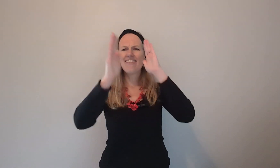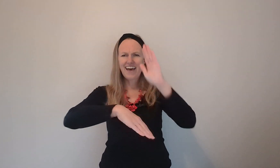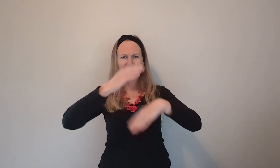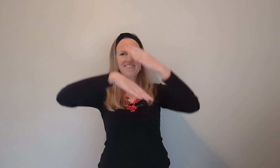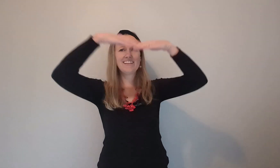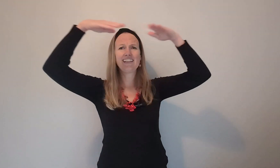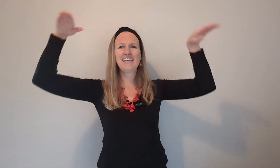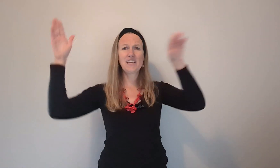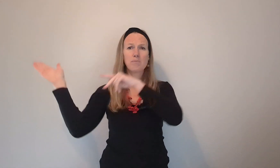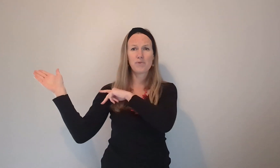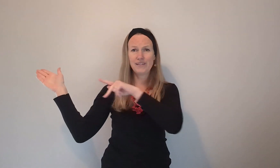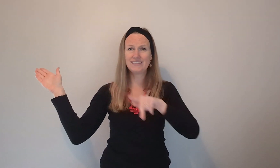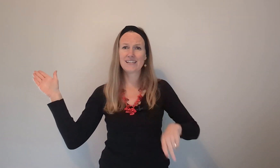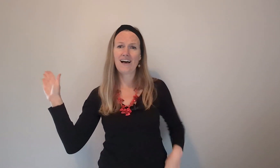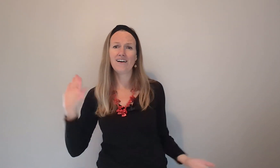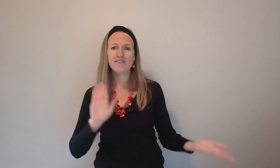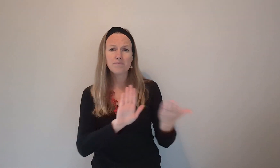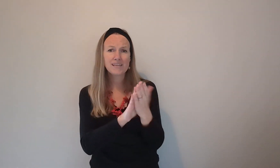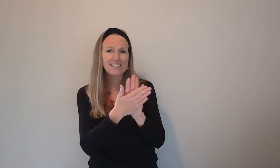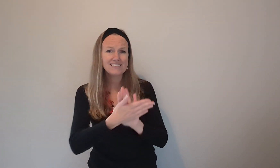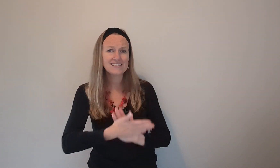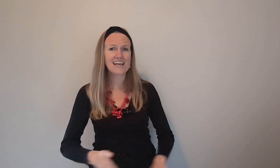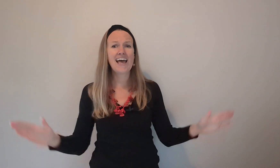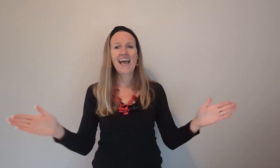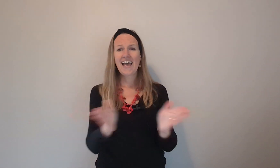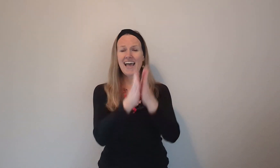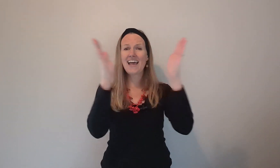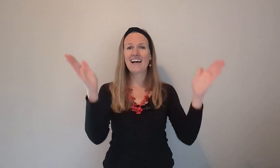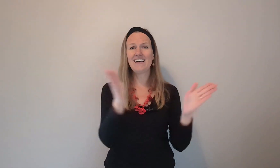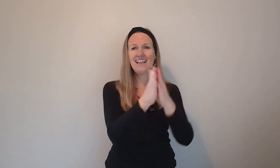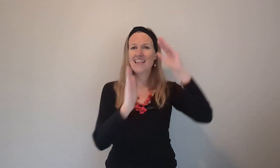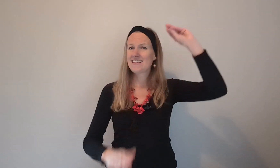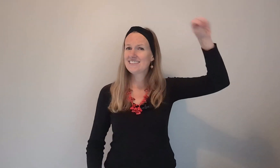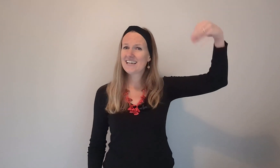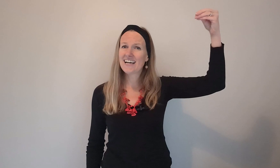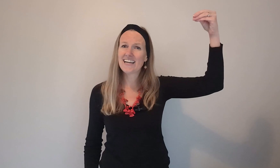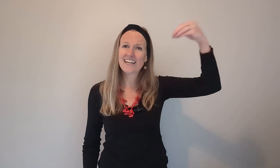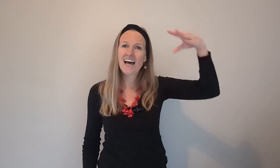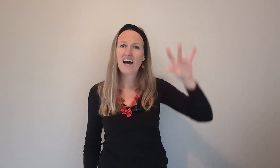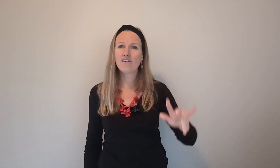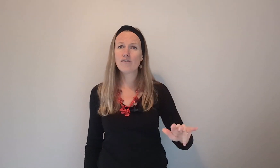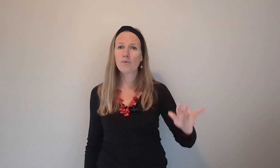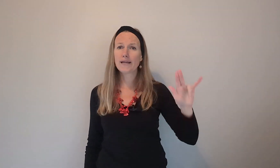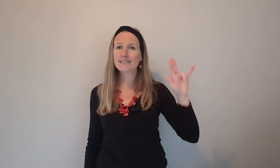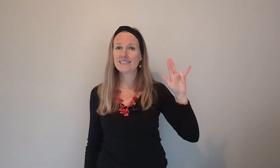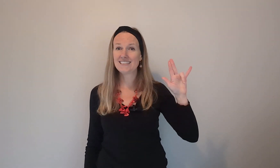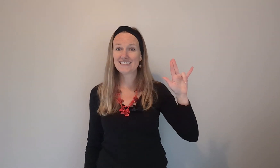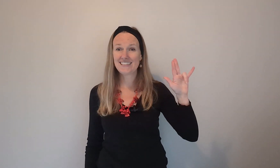the heavenly Prince of Peace. Hail the Son of